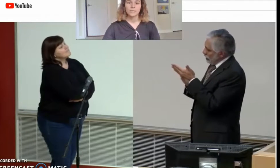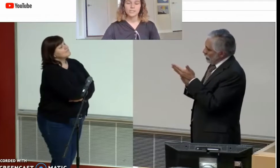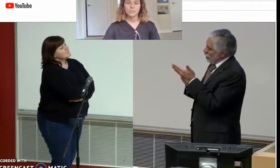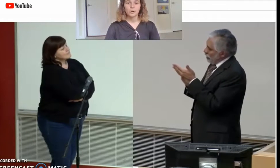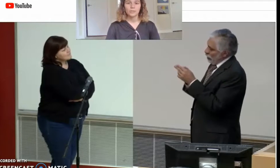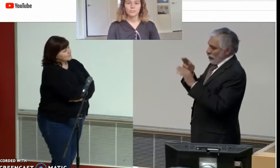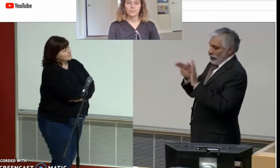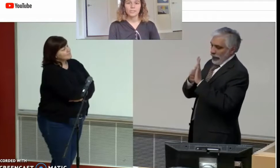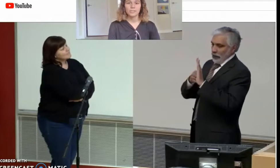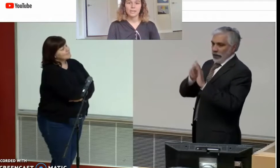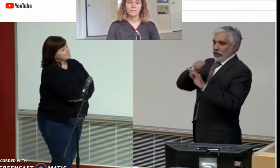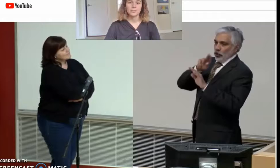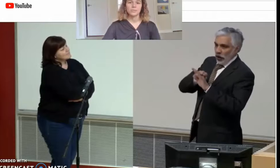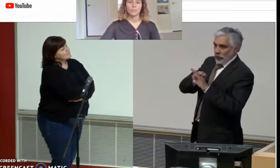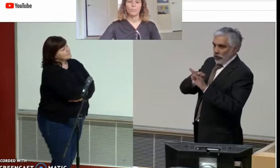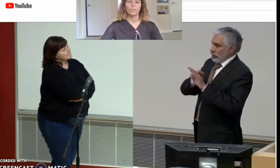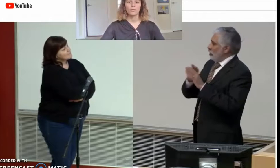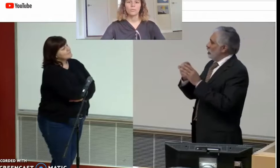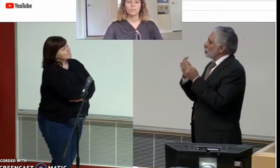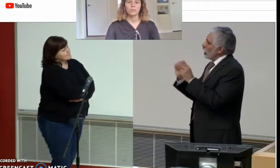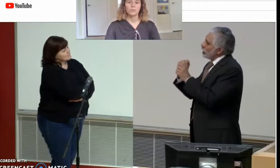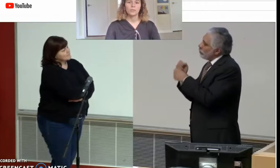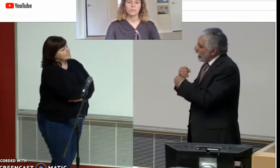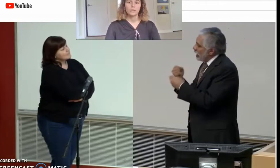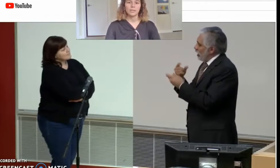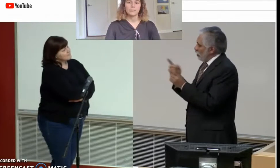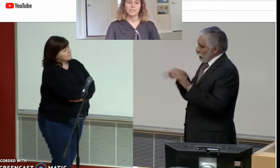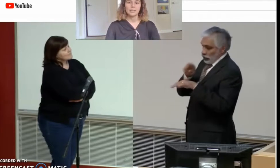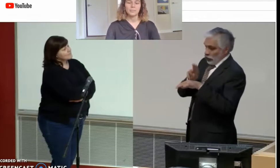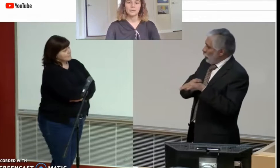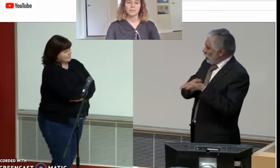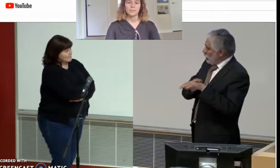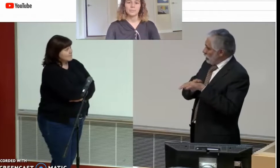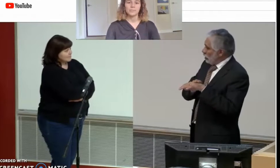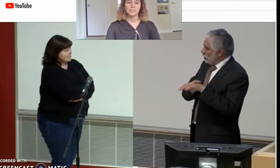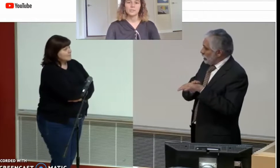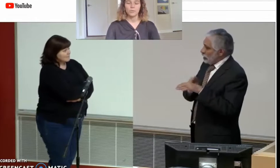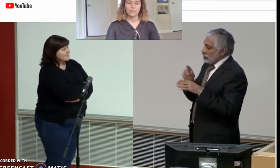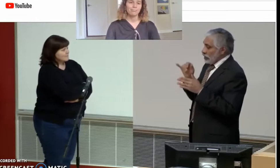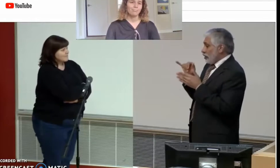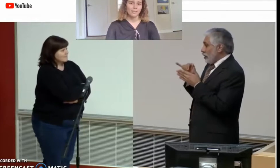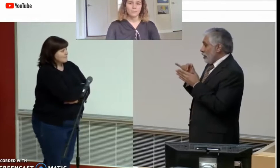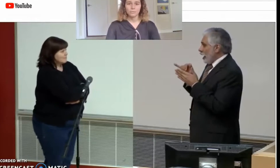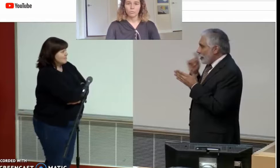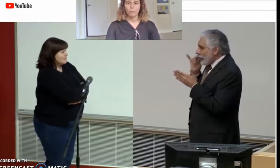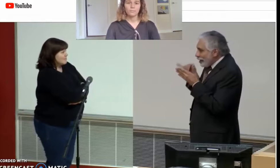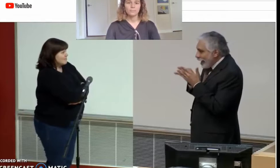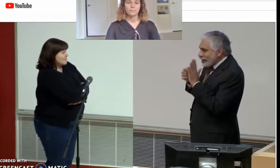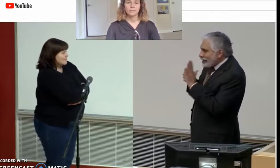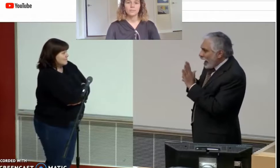That's just part of what society views as normal. The labels that they put on people versus what they view as normal.